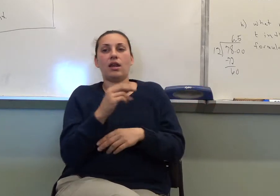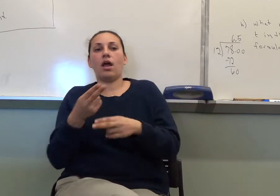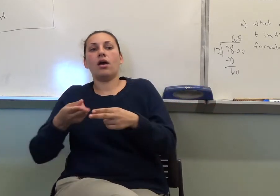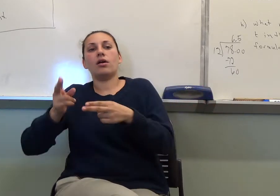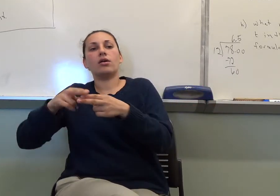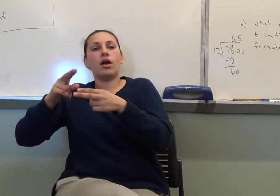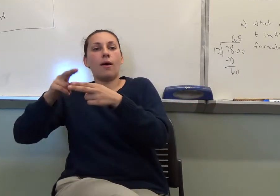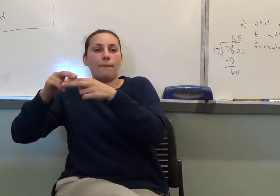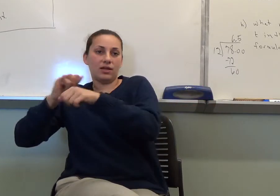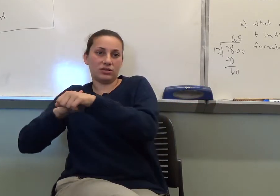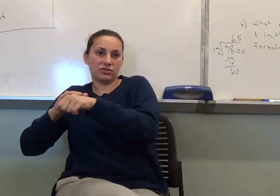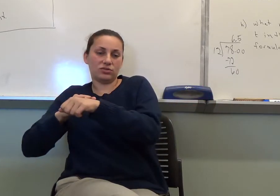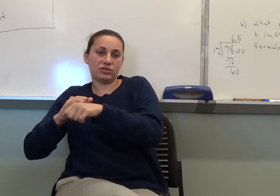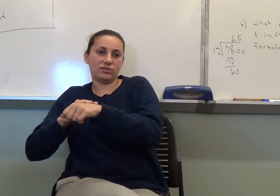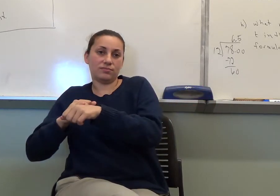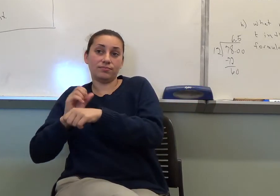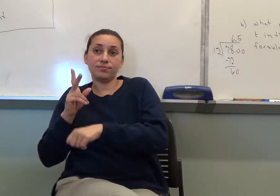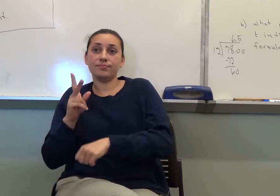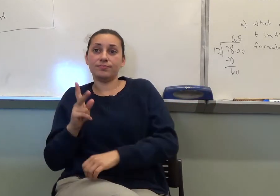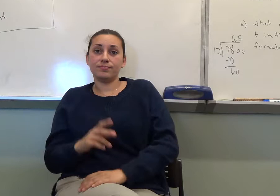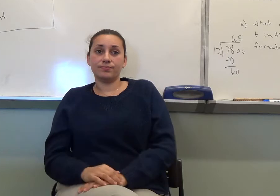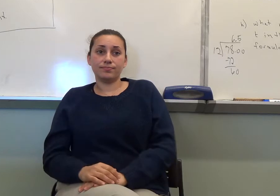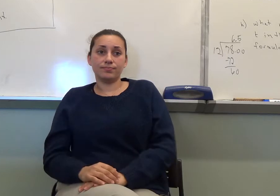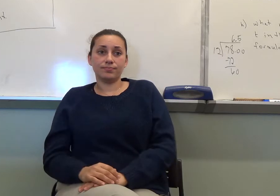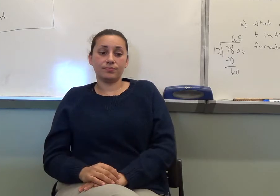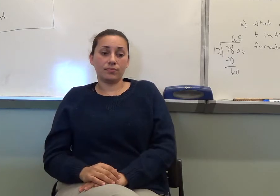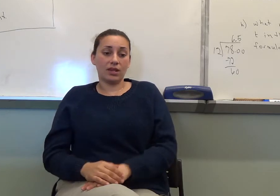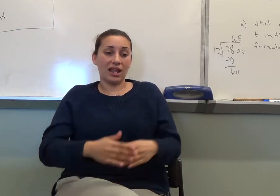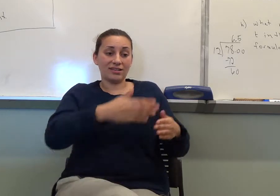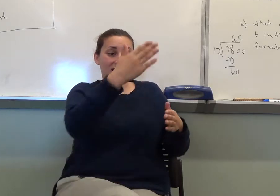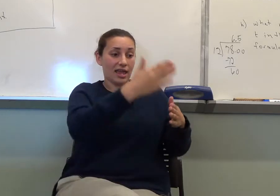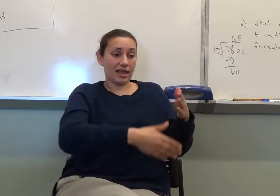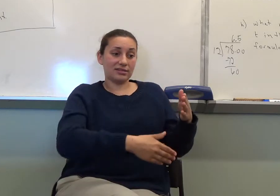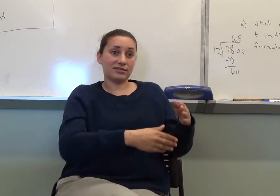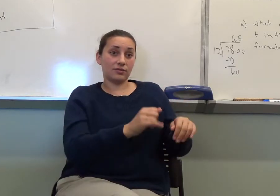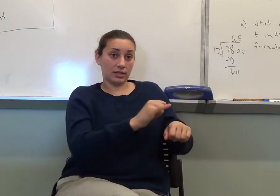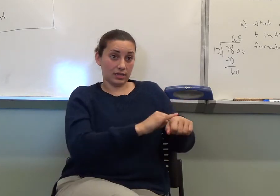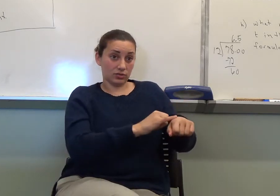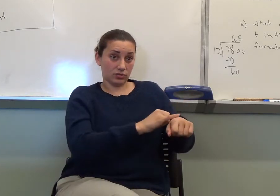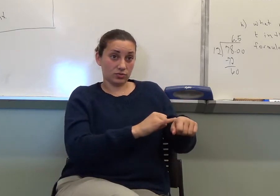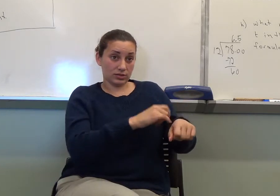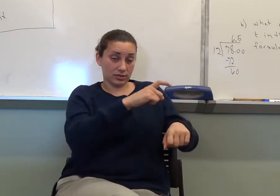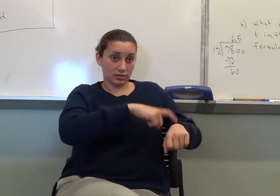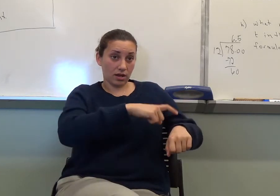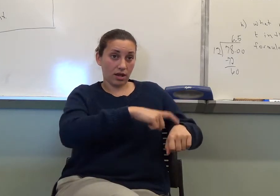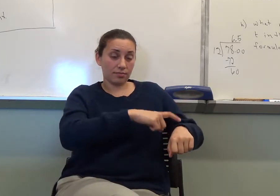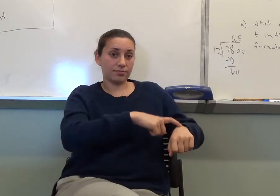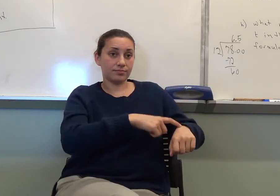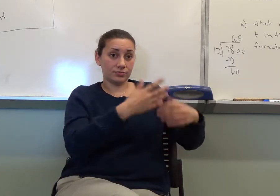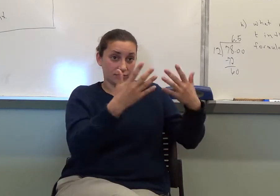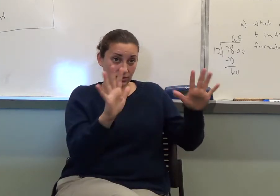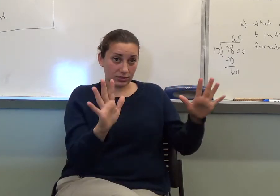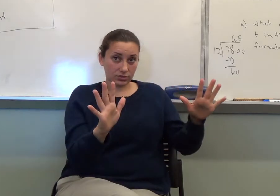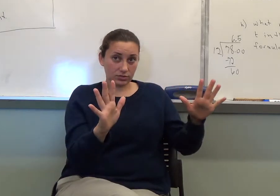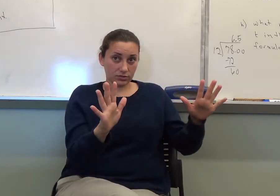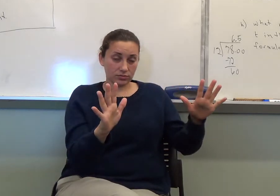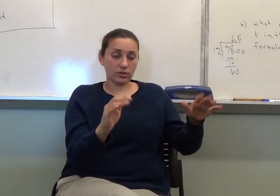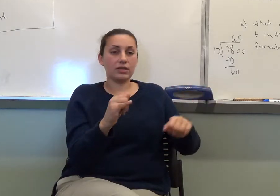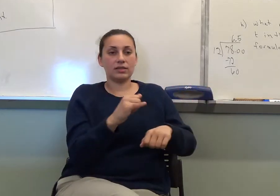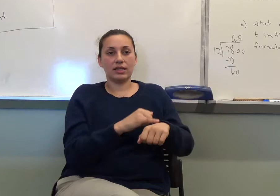the fact is that at the end of each of those compounding periods, you're going to fold that interest back in. So if